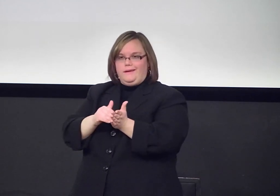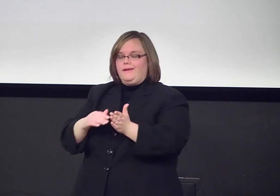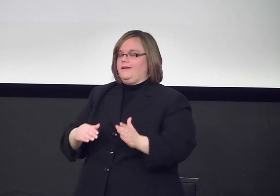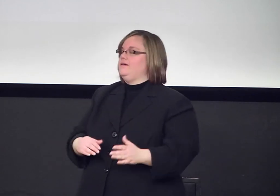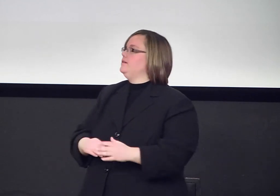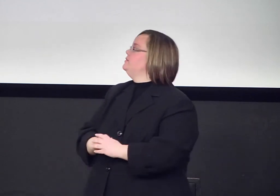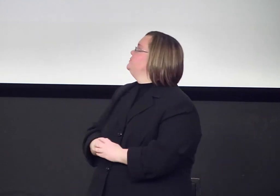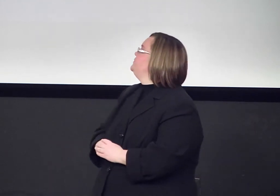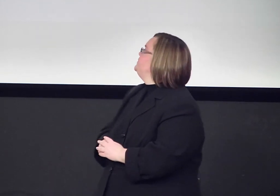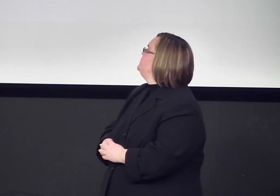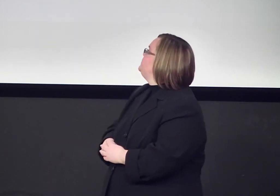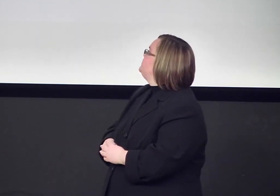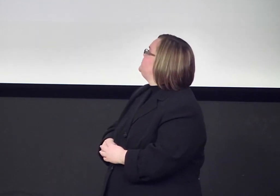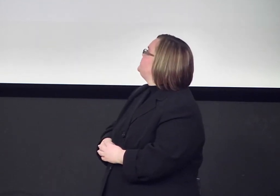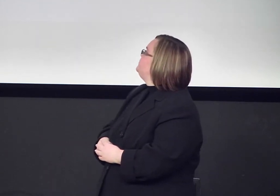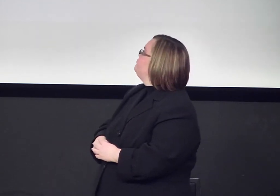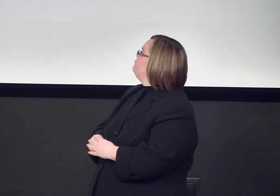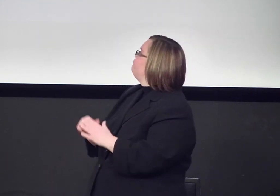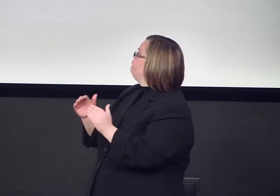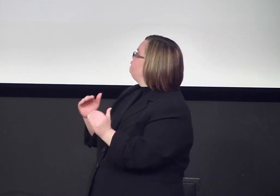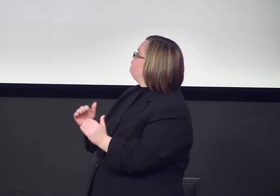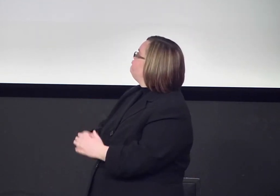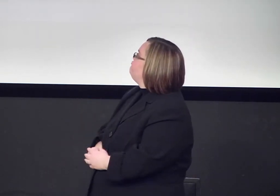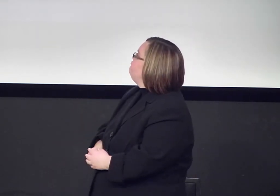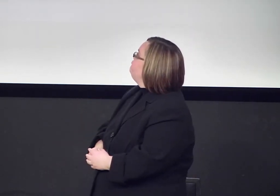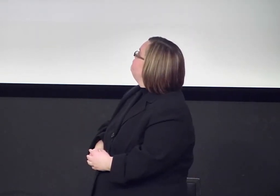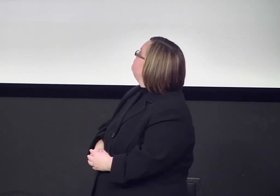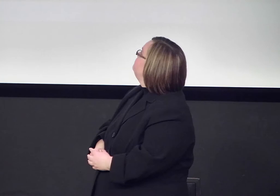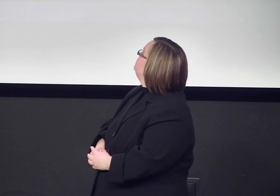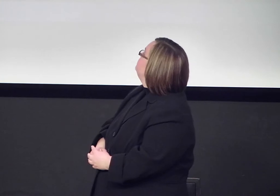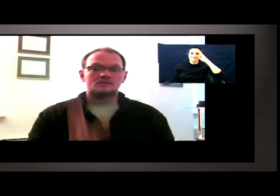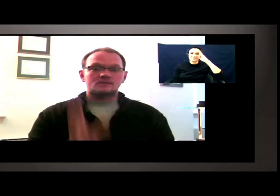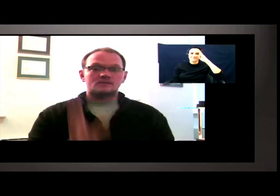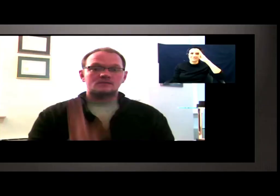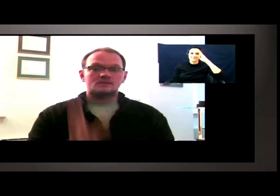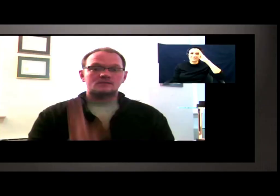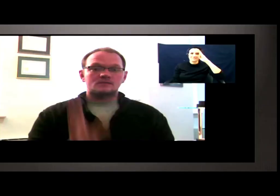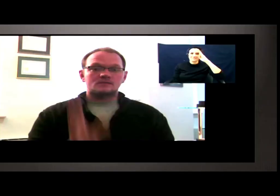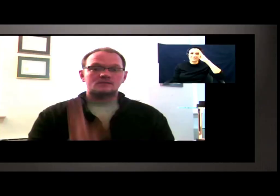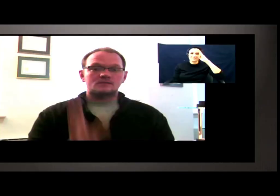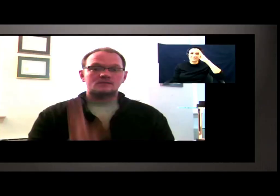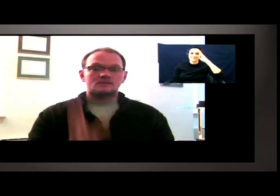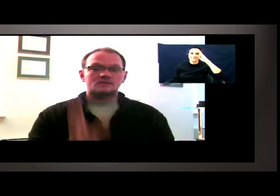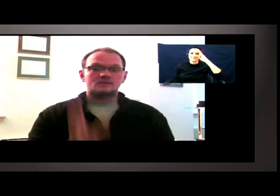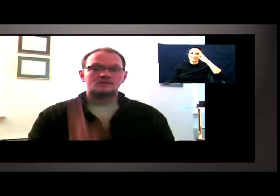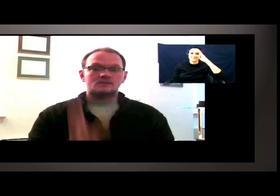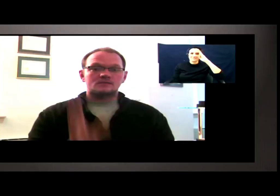caller and inform the caller that the call is timed out and they need to hang up and call back again.